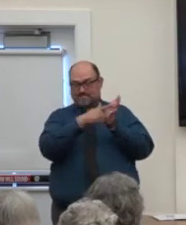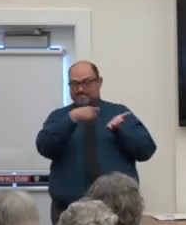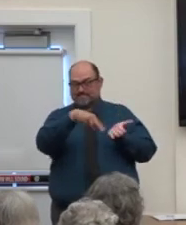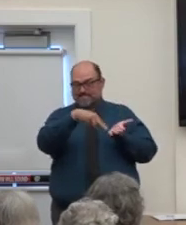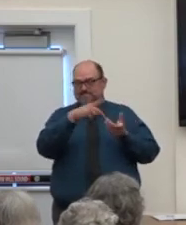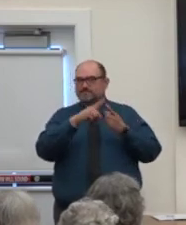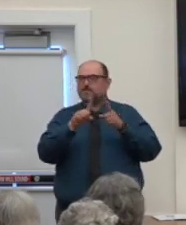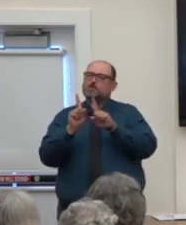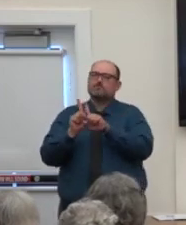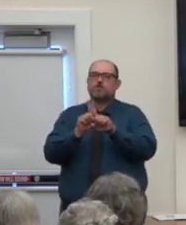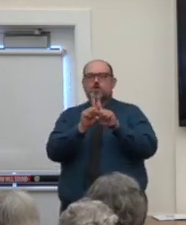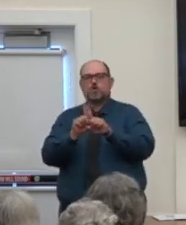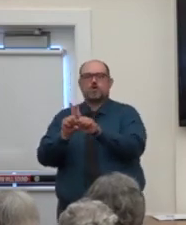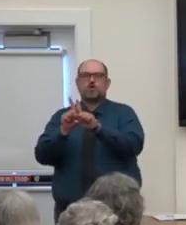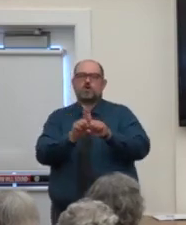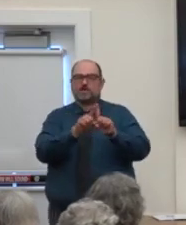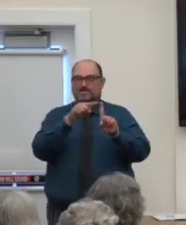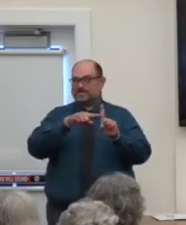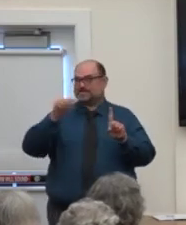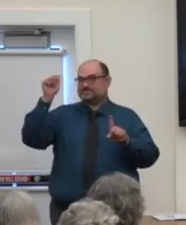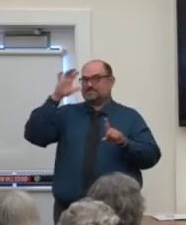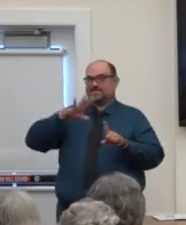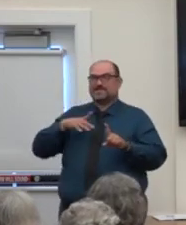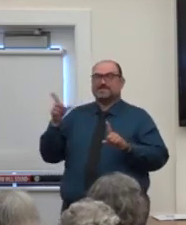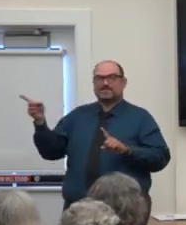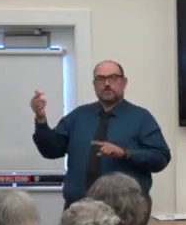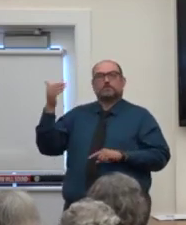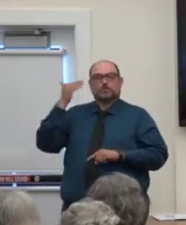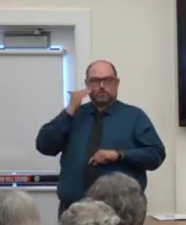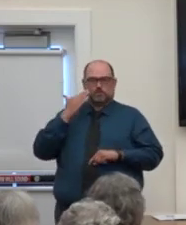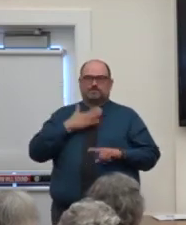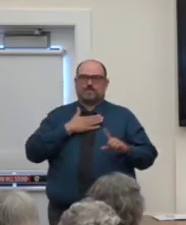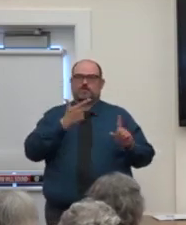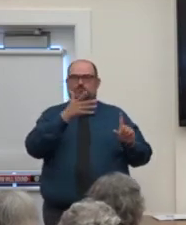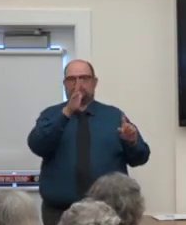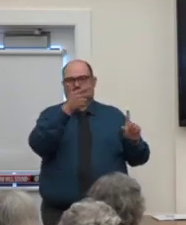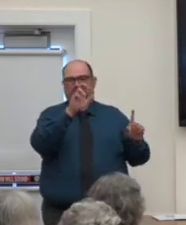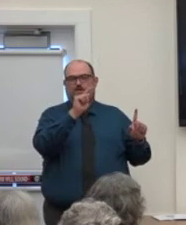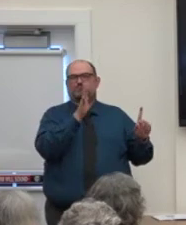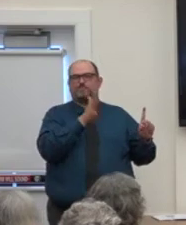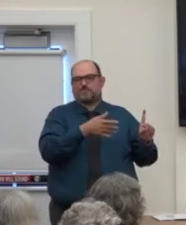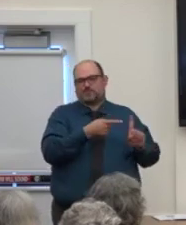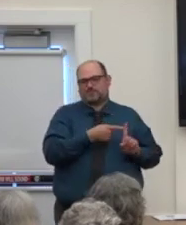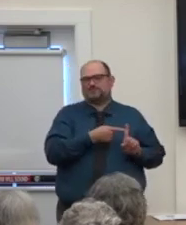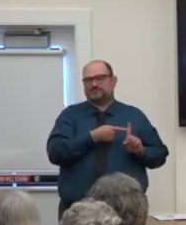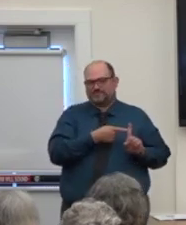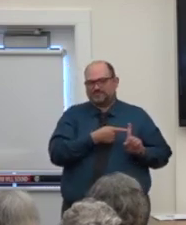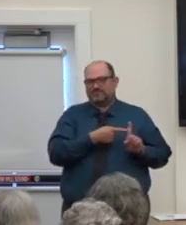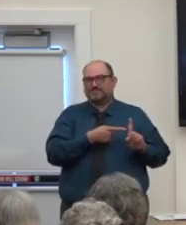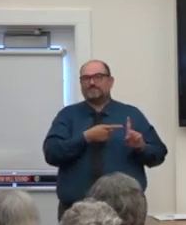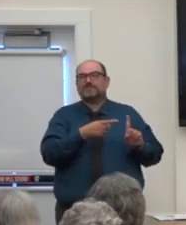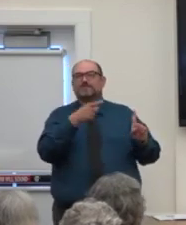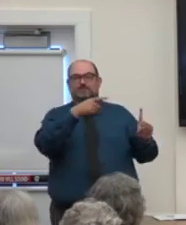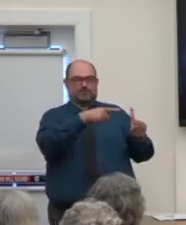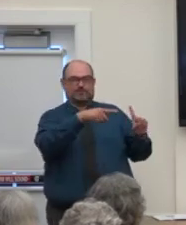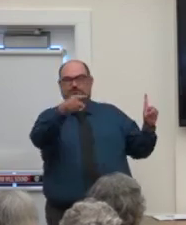my great-grandmother. And when she was 13 years old, he came up to her one day and he said,